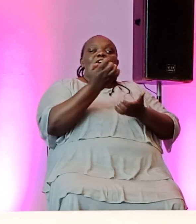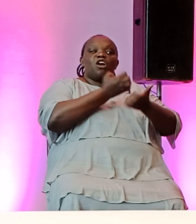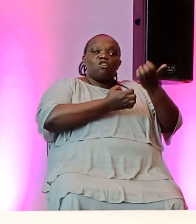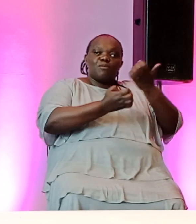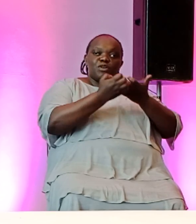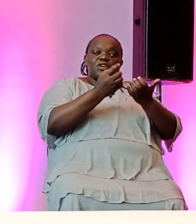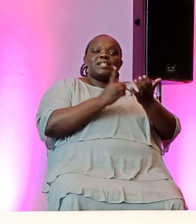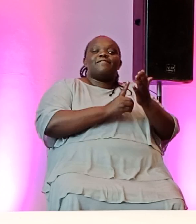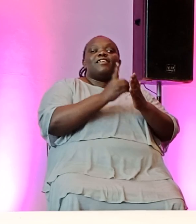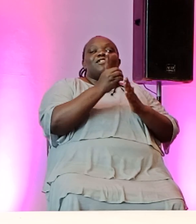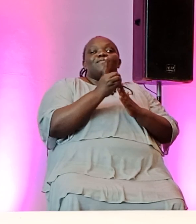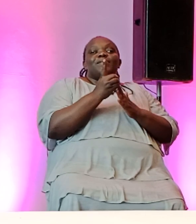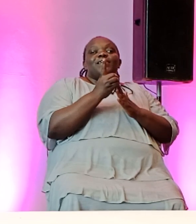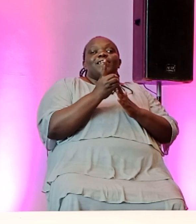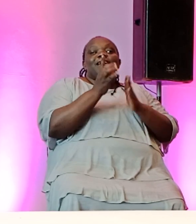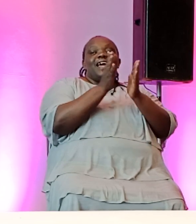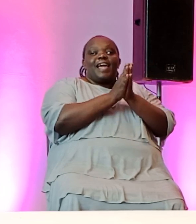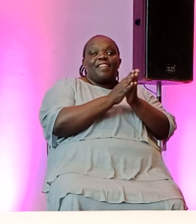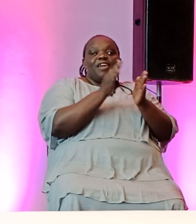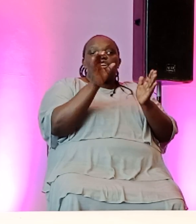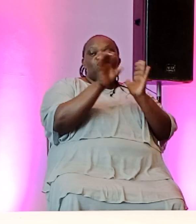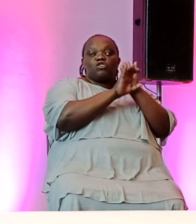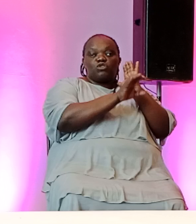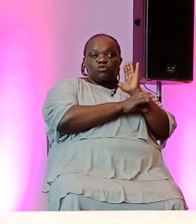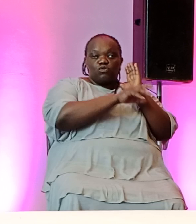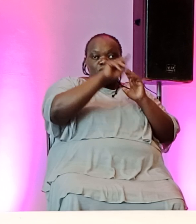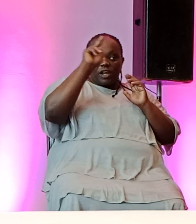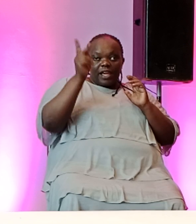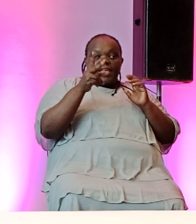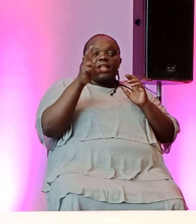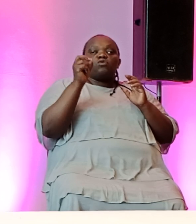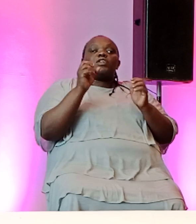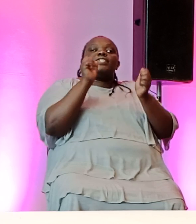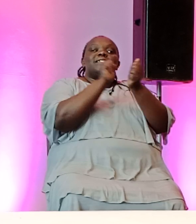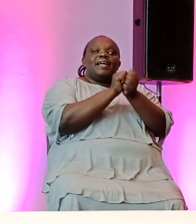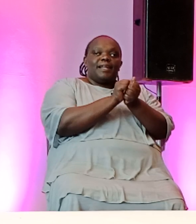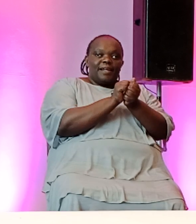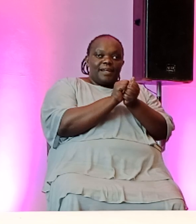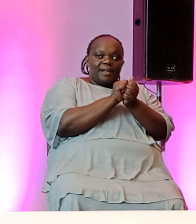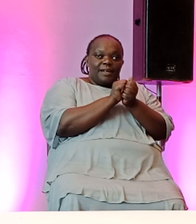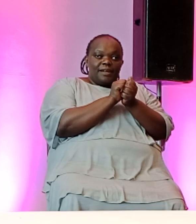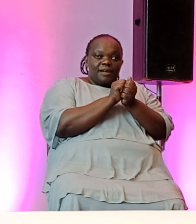Economic Development, and the Constitution of Kenya 2010.